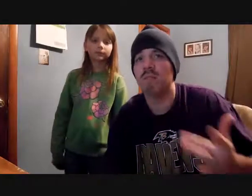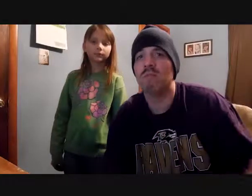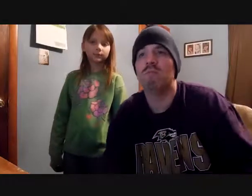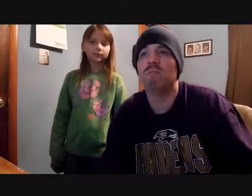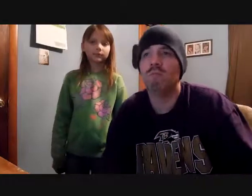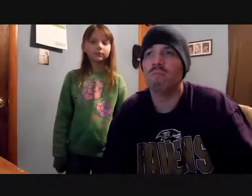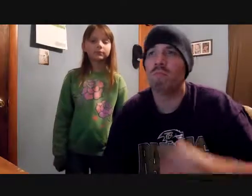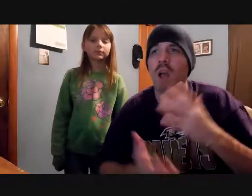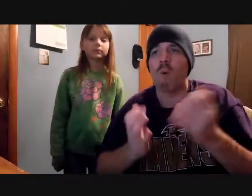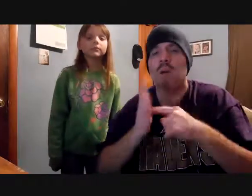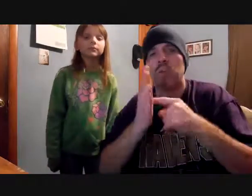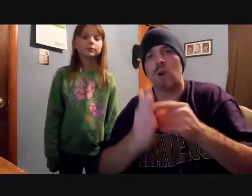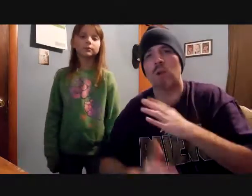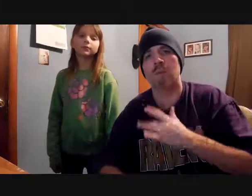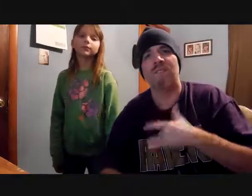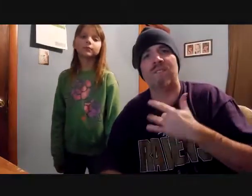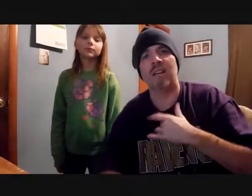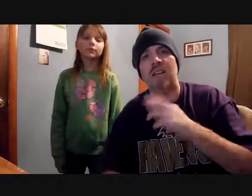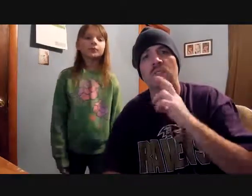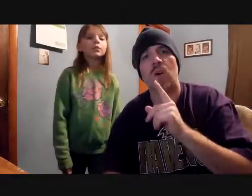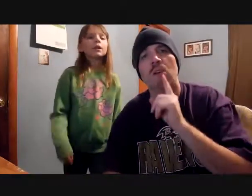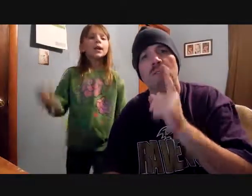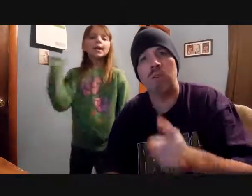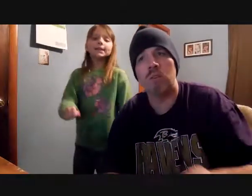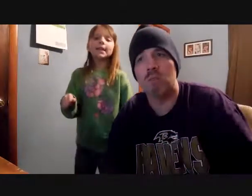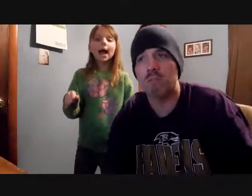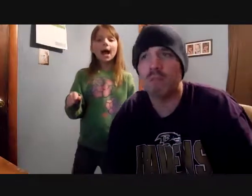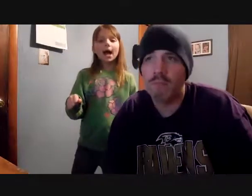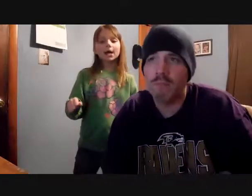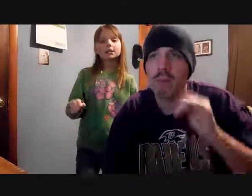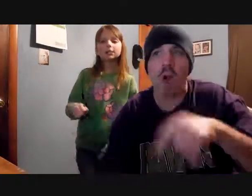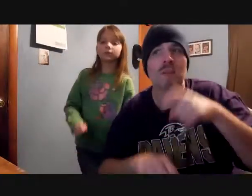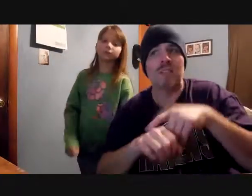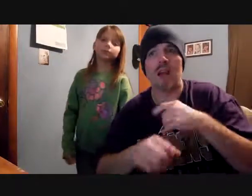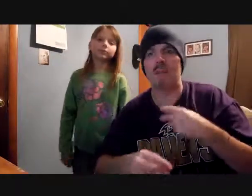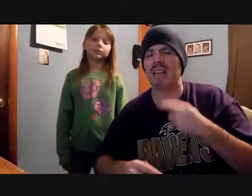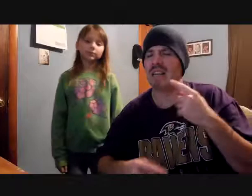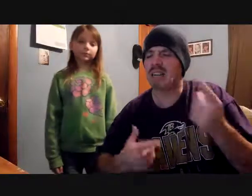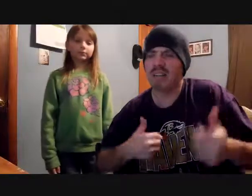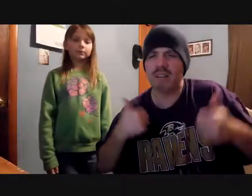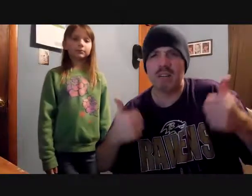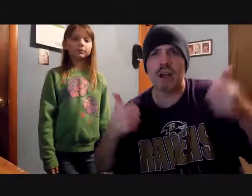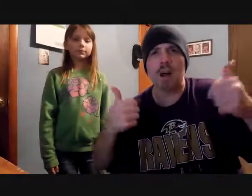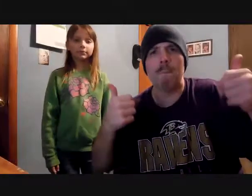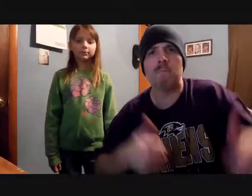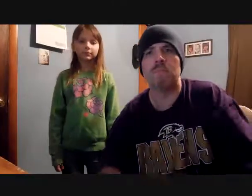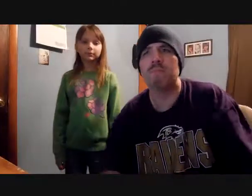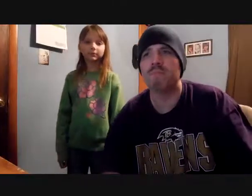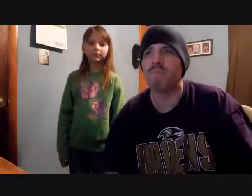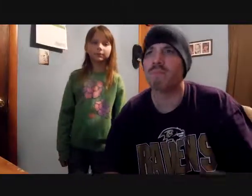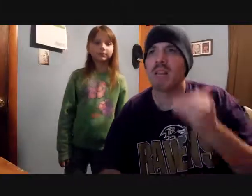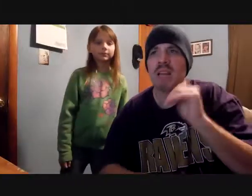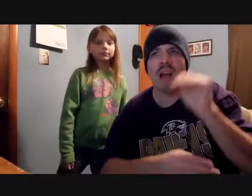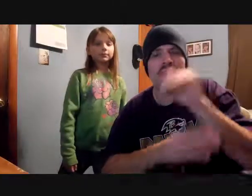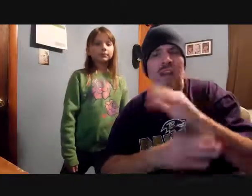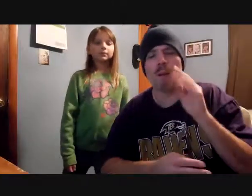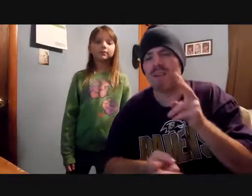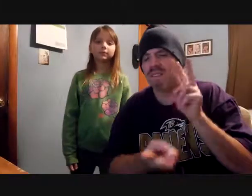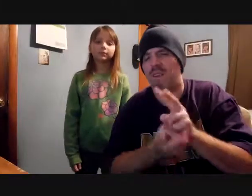feel I wanna show you my feelings are real Yeah, all this time I've been giving it up And every now